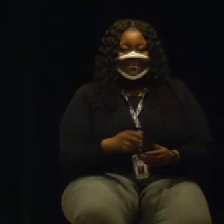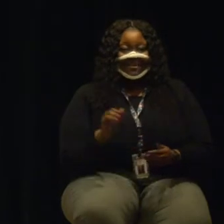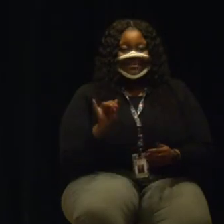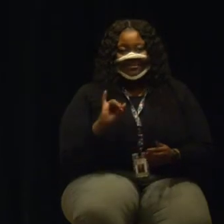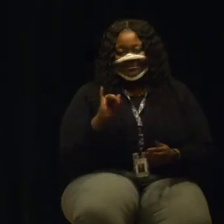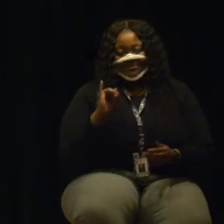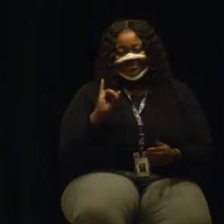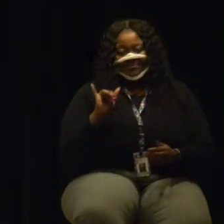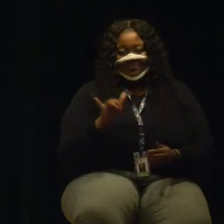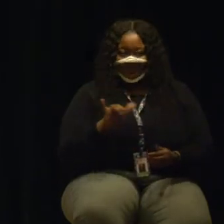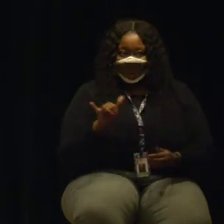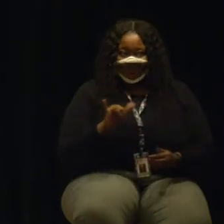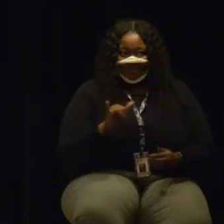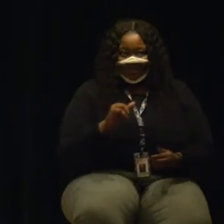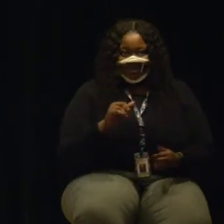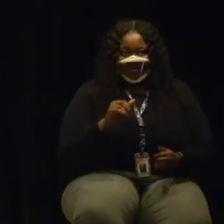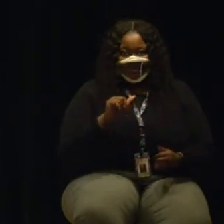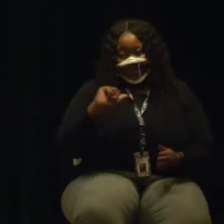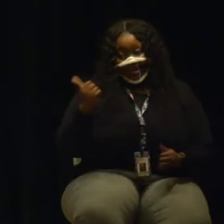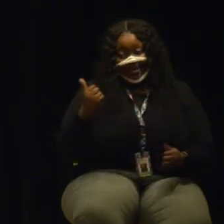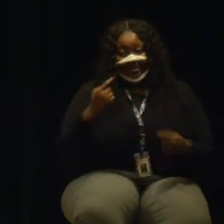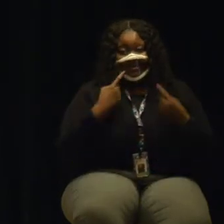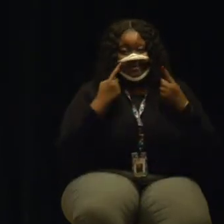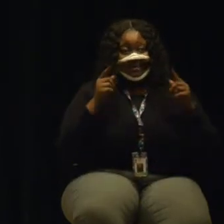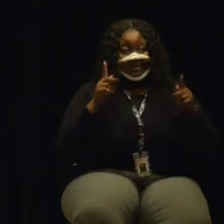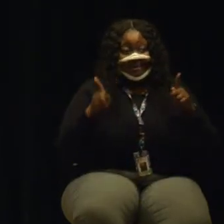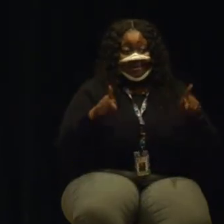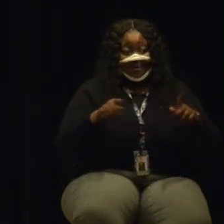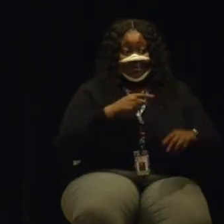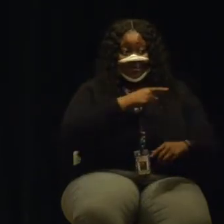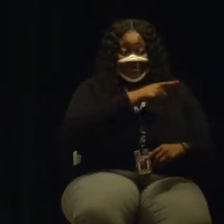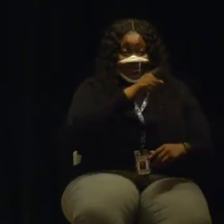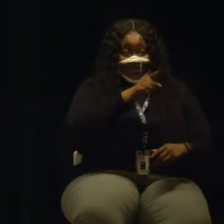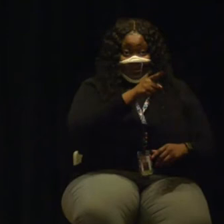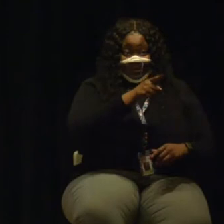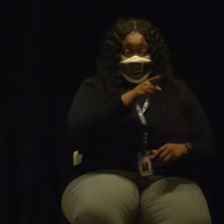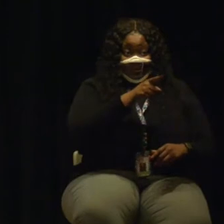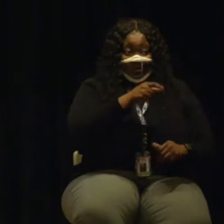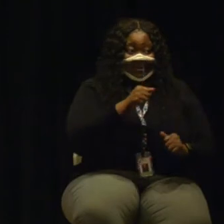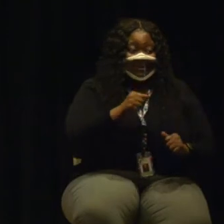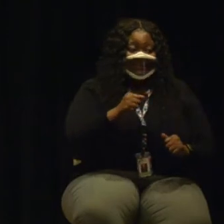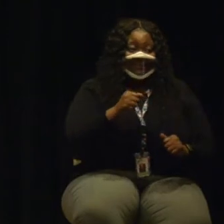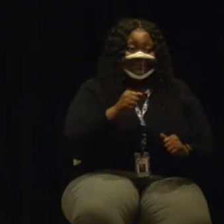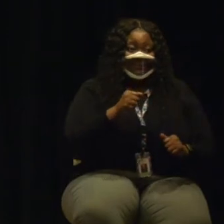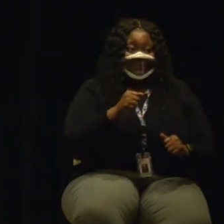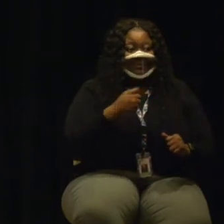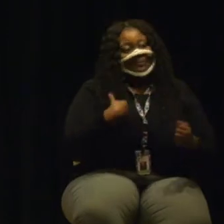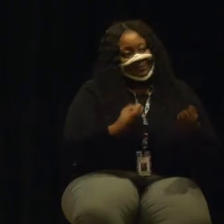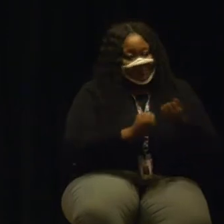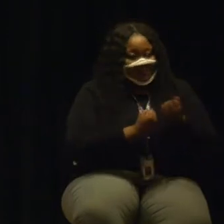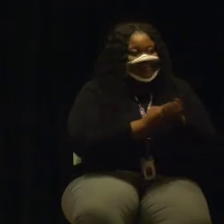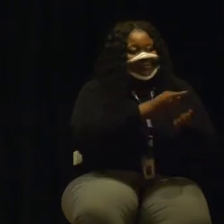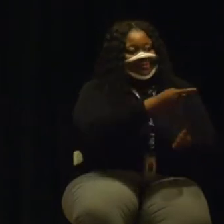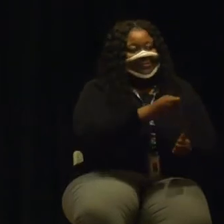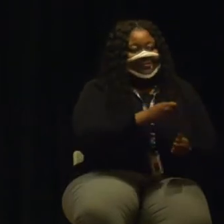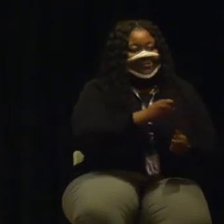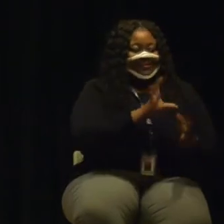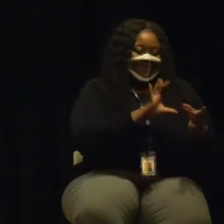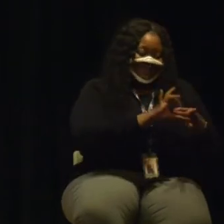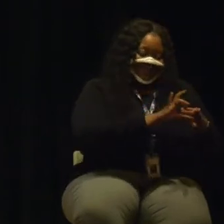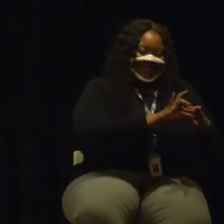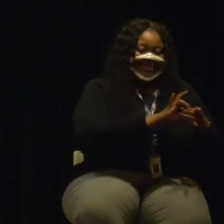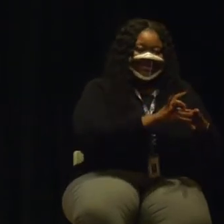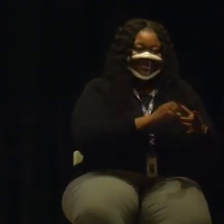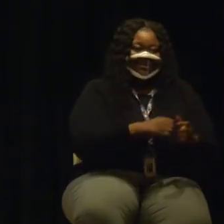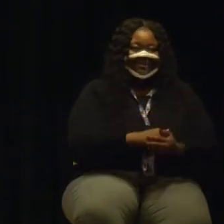decision. Do it for us. And reality is that a lot of them cats is like, yo, I love Cap. Cap took $90 million